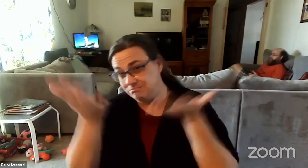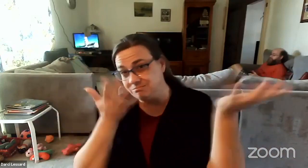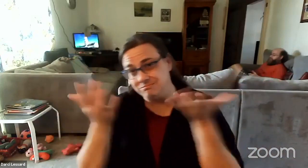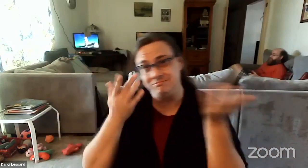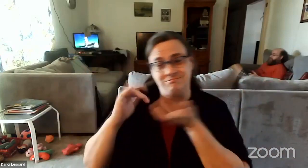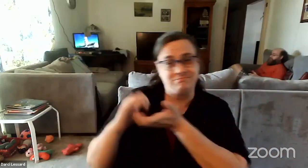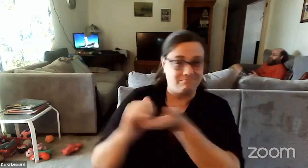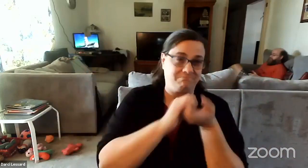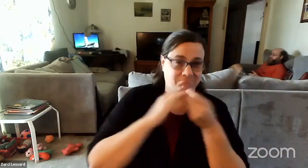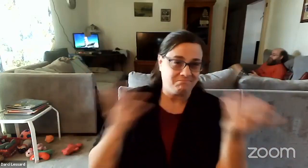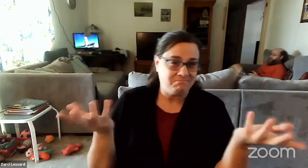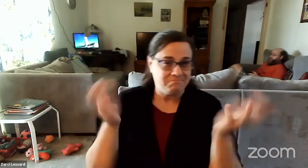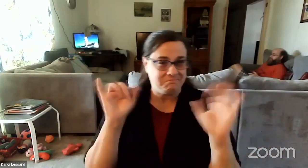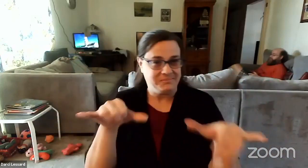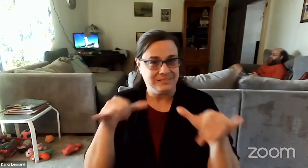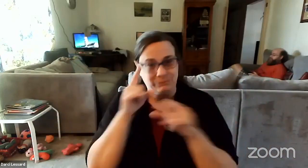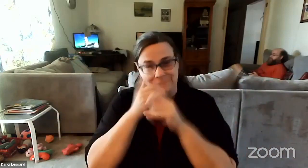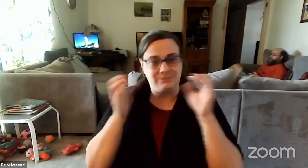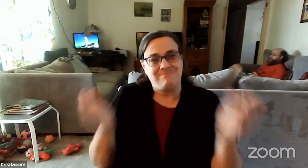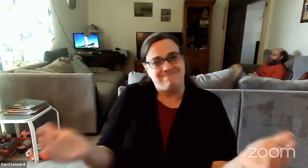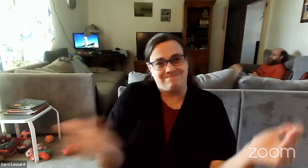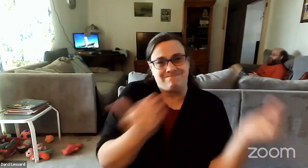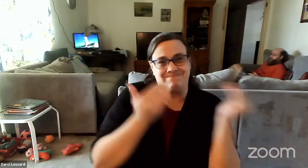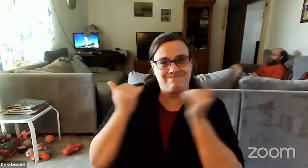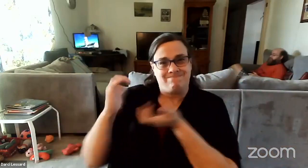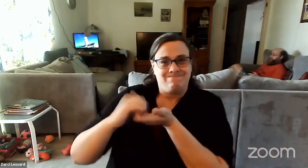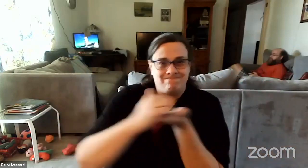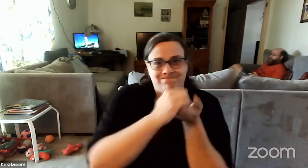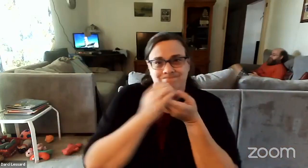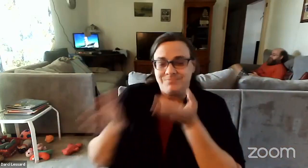that idea in the hat as we are trying to keep everybody connected,